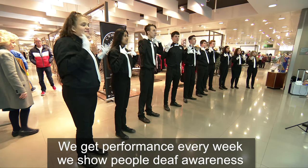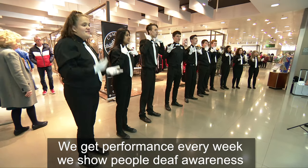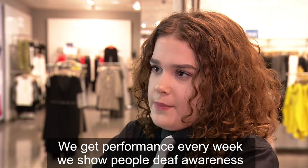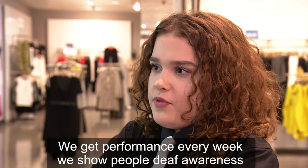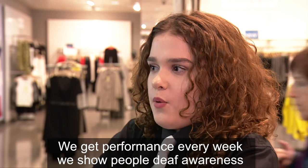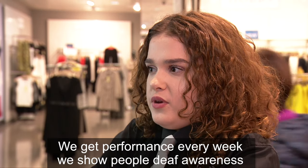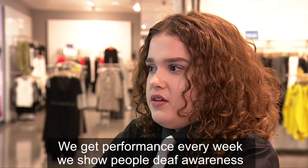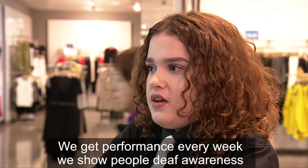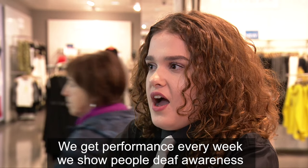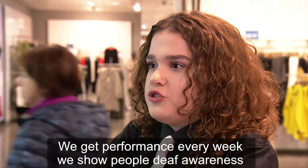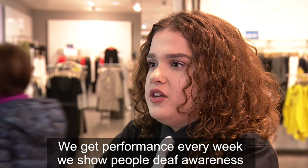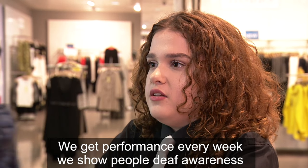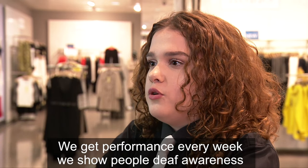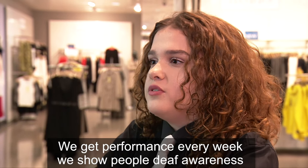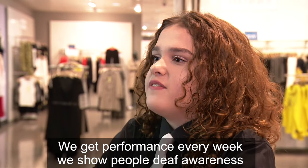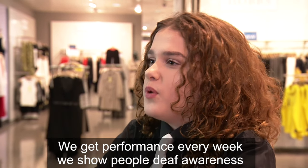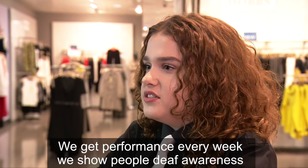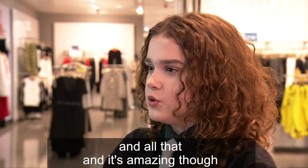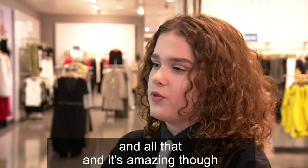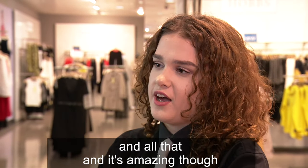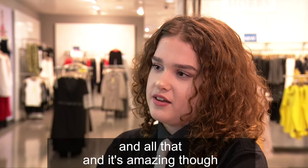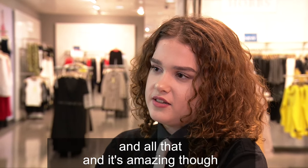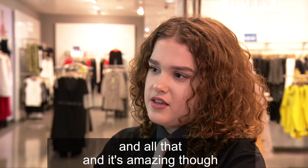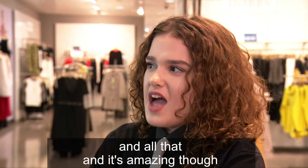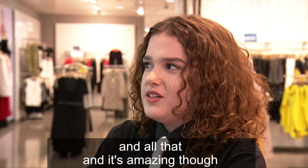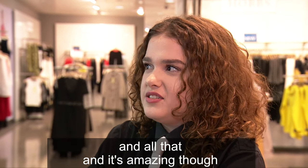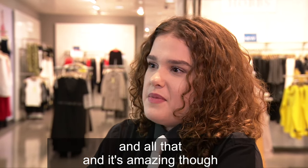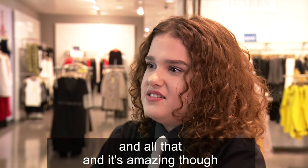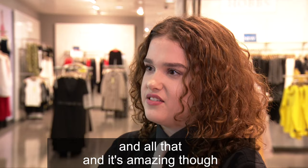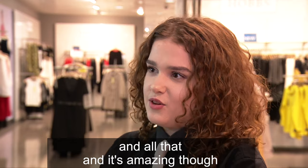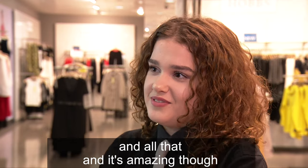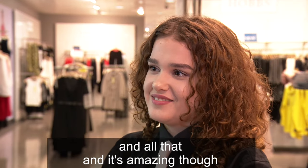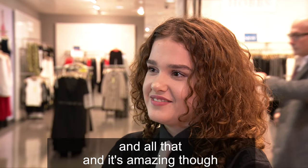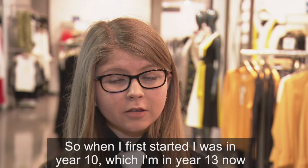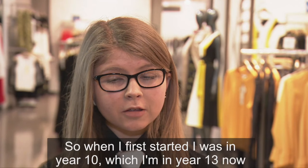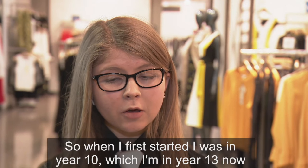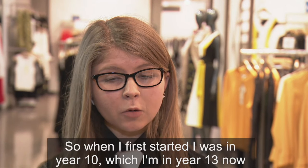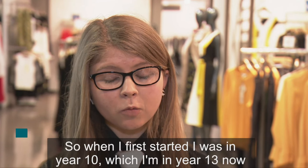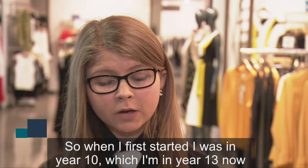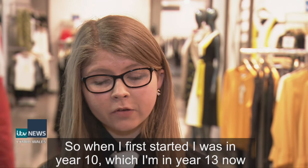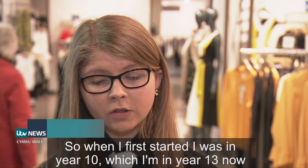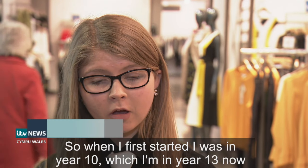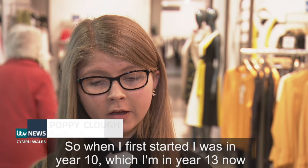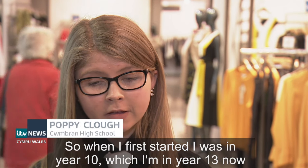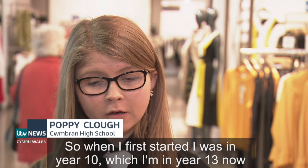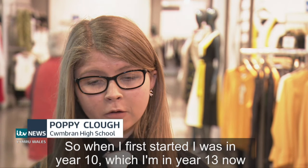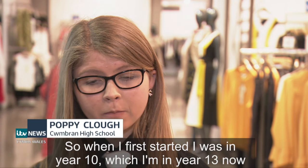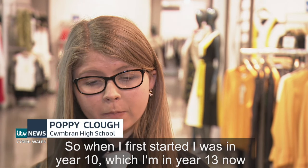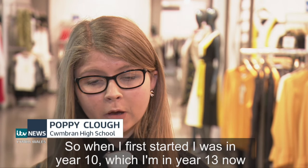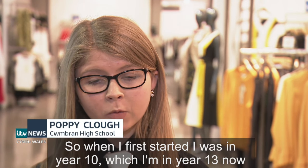you know, show people that we actually, you know, deaf awareness and all that and it's amazing though. So, when I first started, I